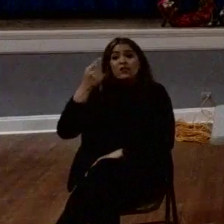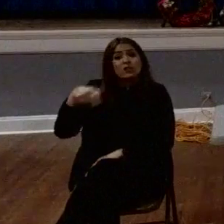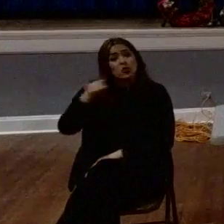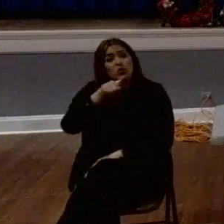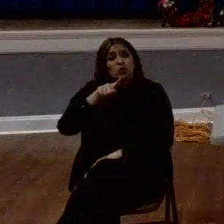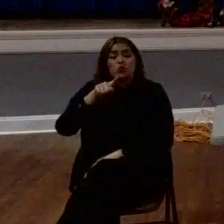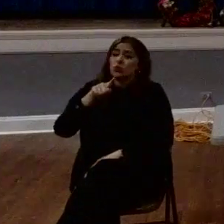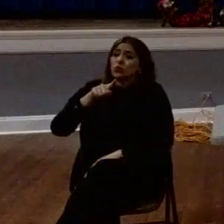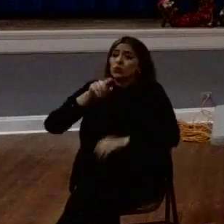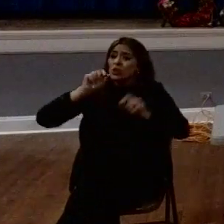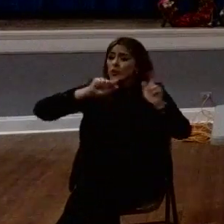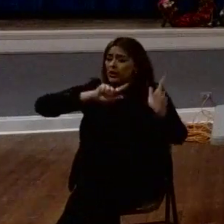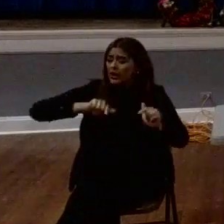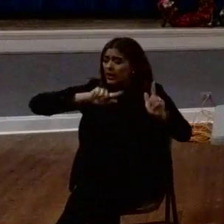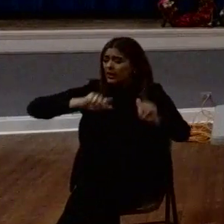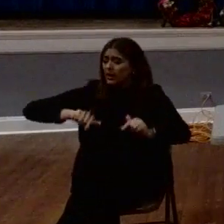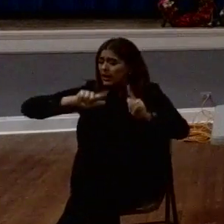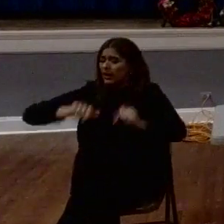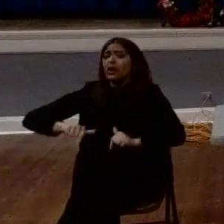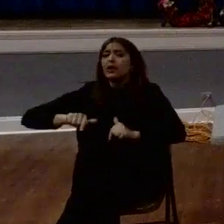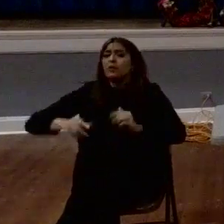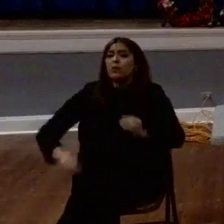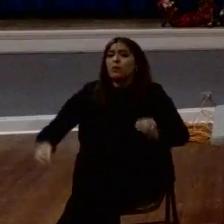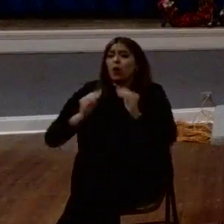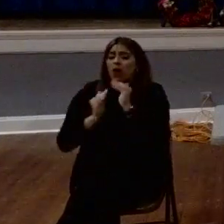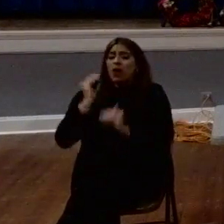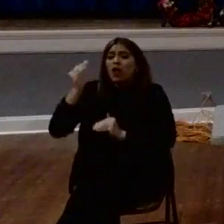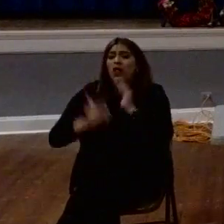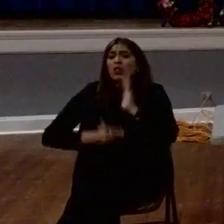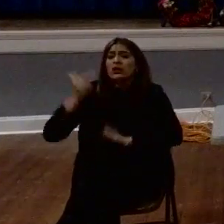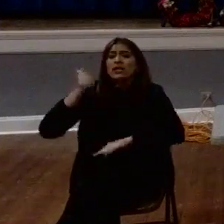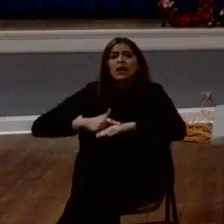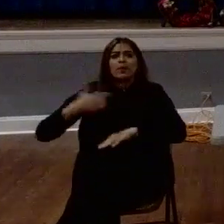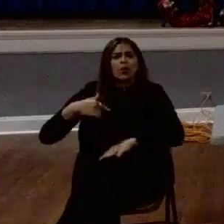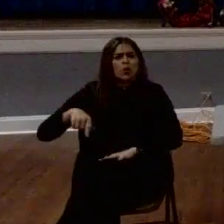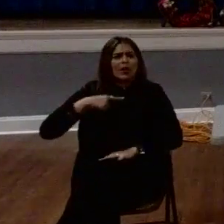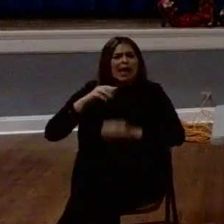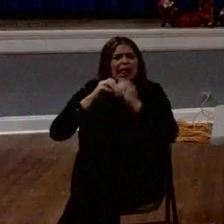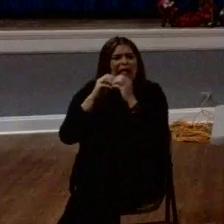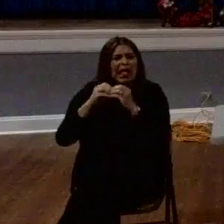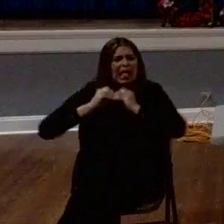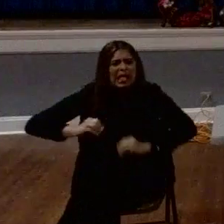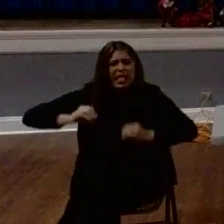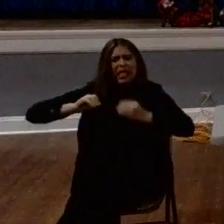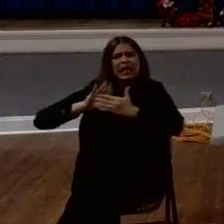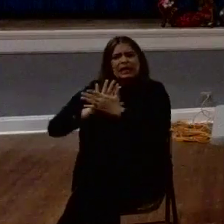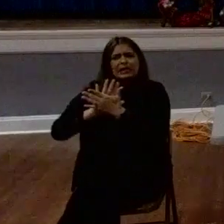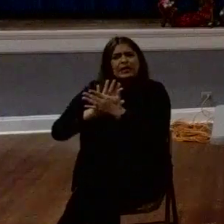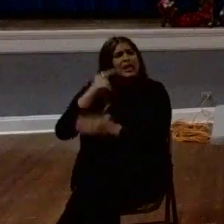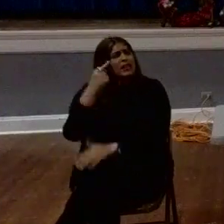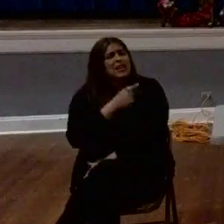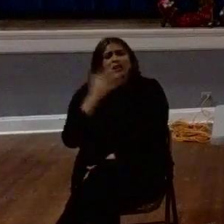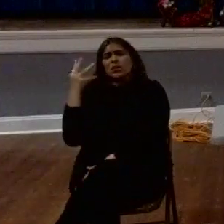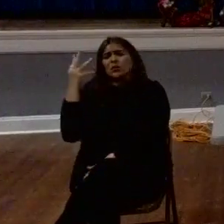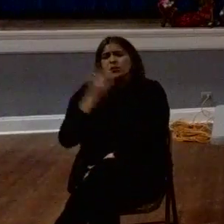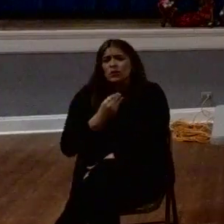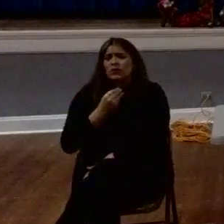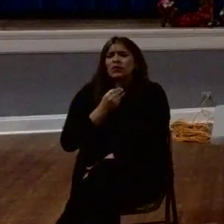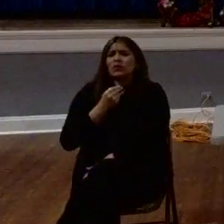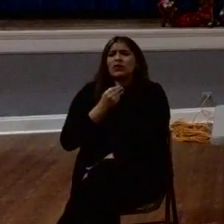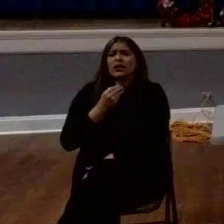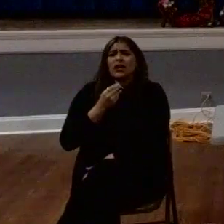times, you're excited about the opportunity that we're not killing each other, and it is beautiful. It gives us